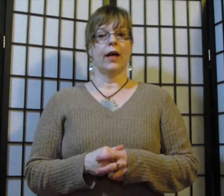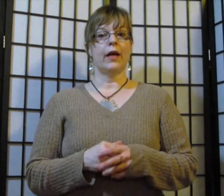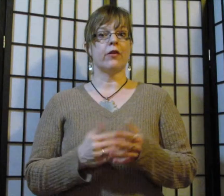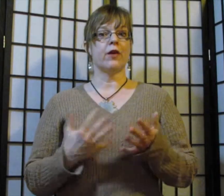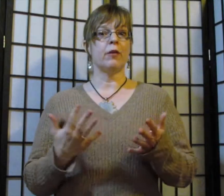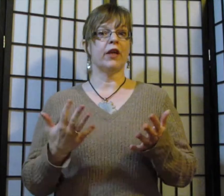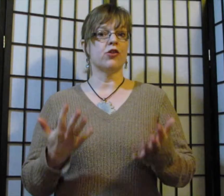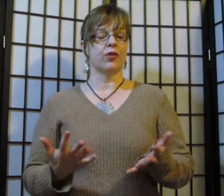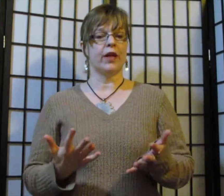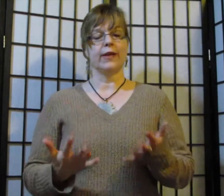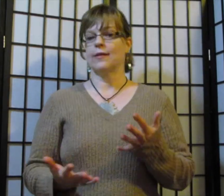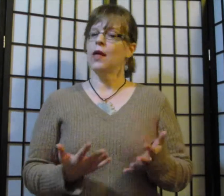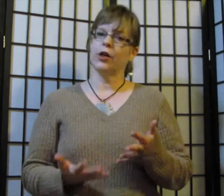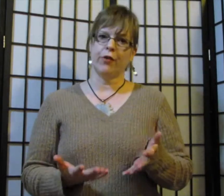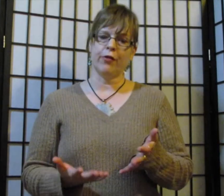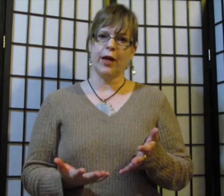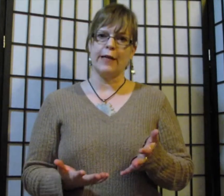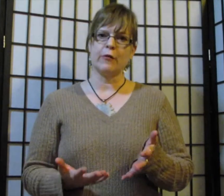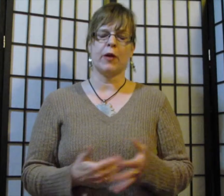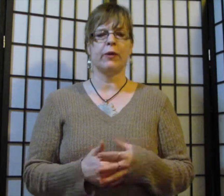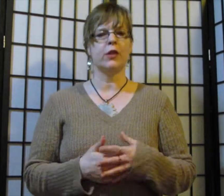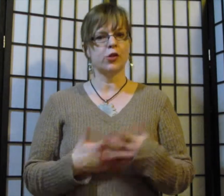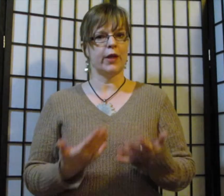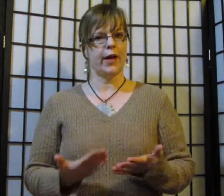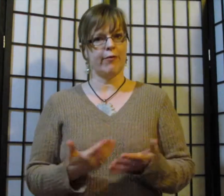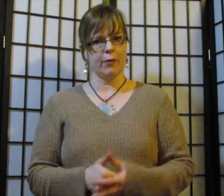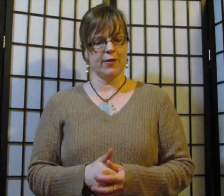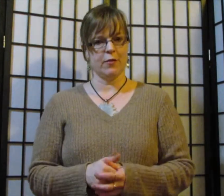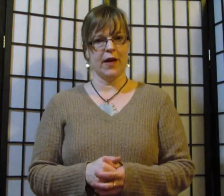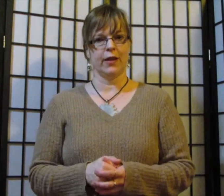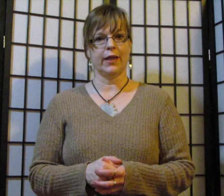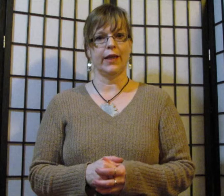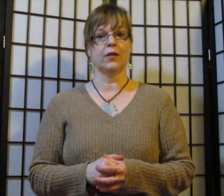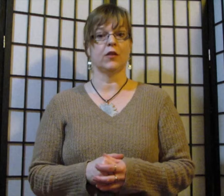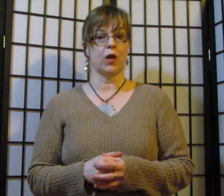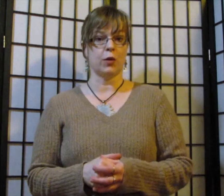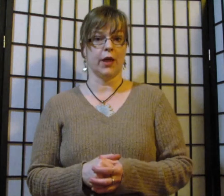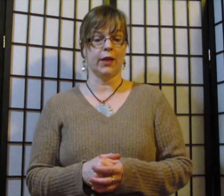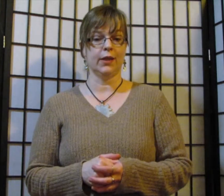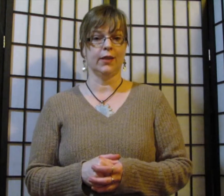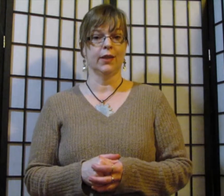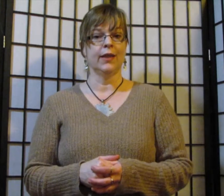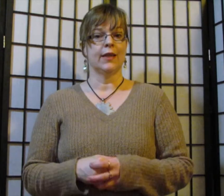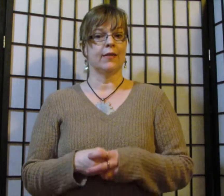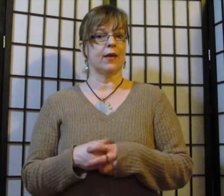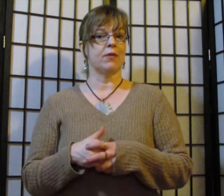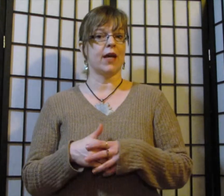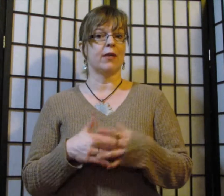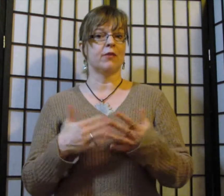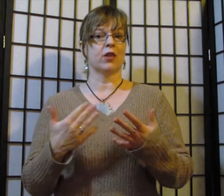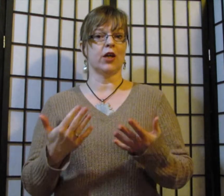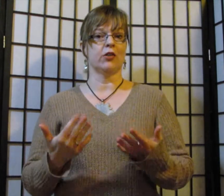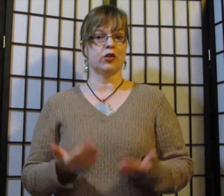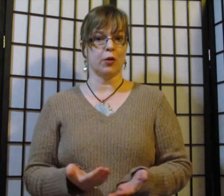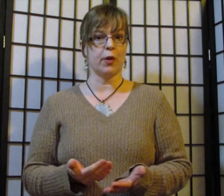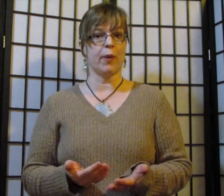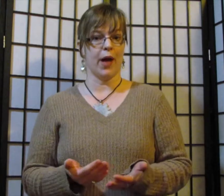Another thing we can drink that's not good for us, but we enjoy it every once in a while, is soda, sometimes called soda